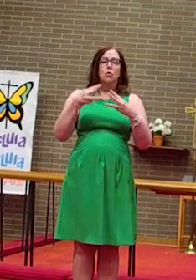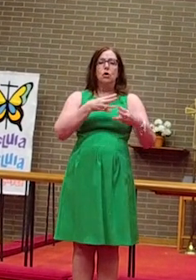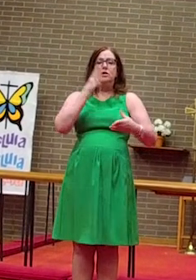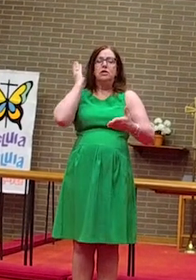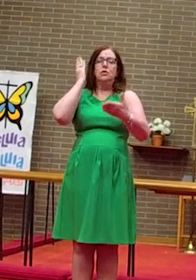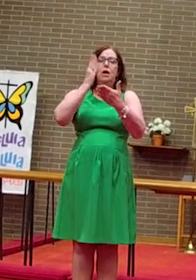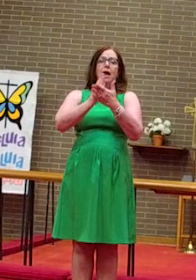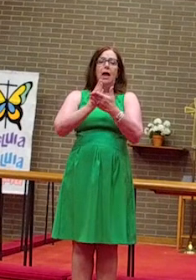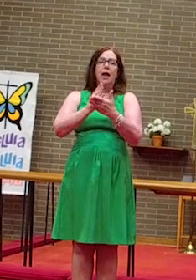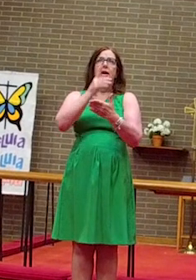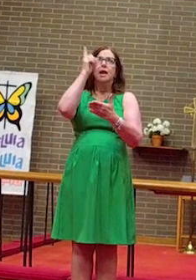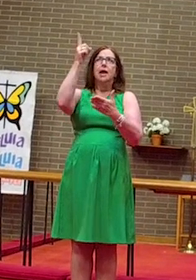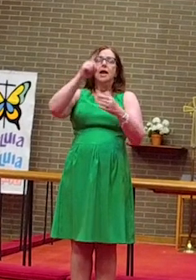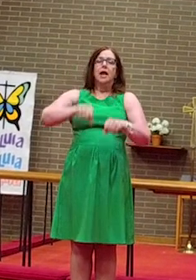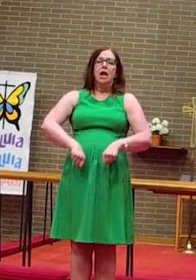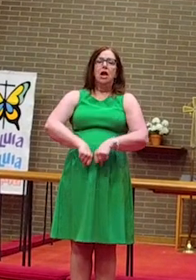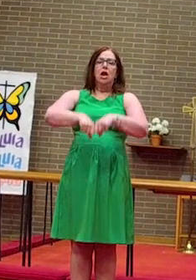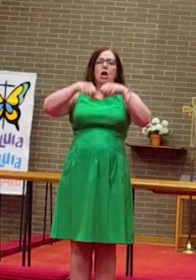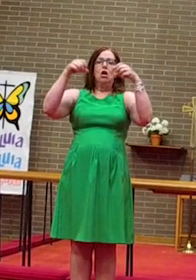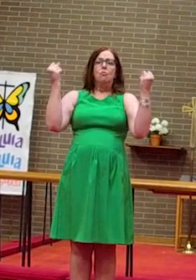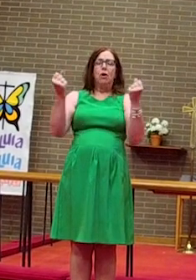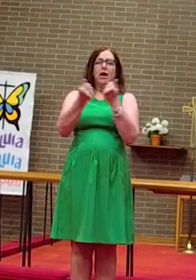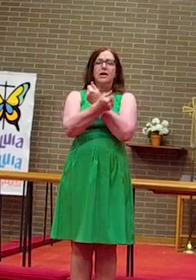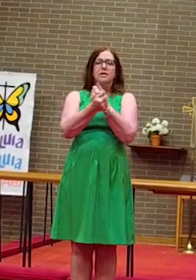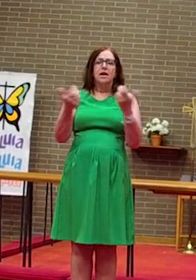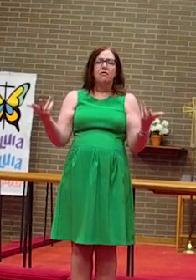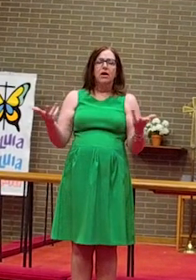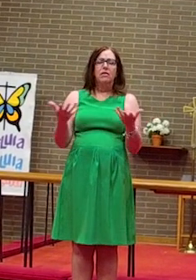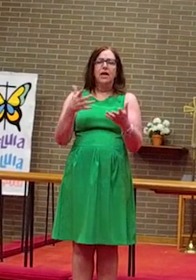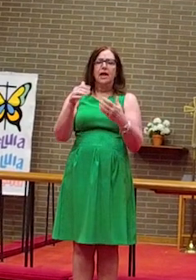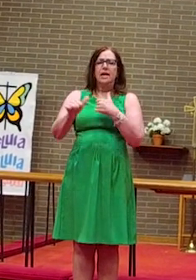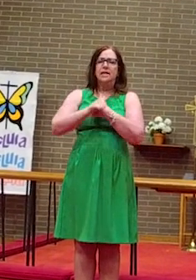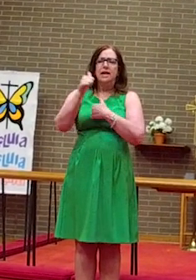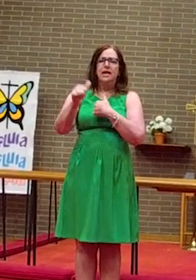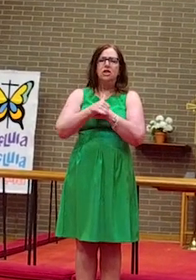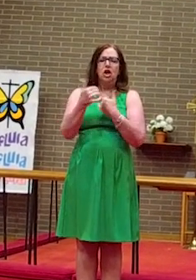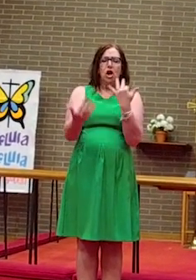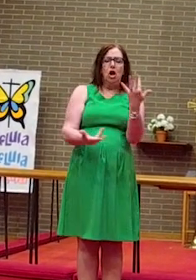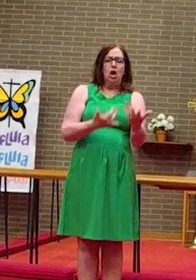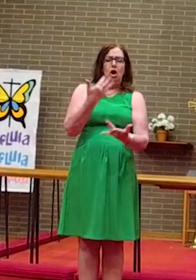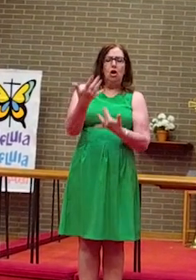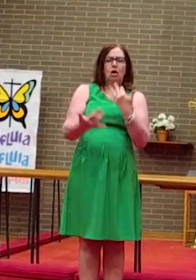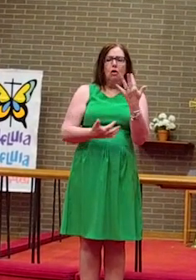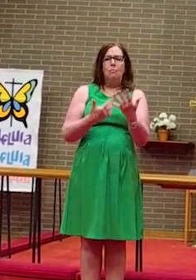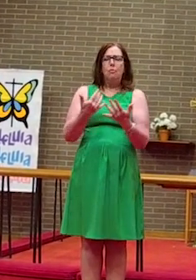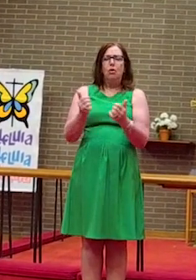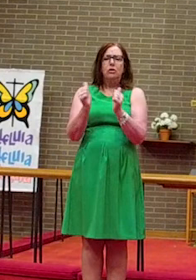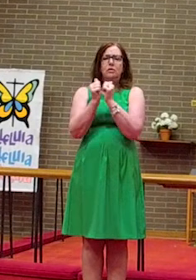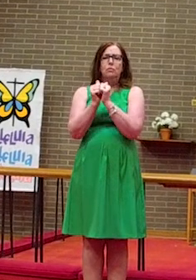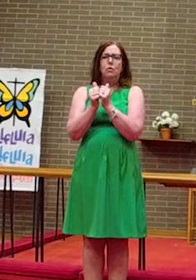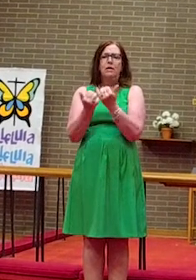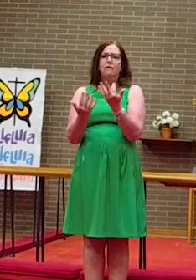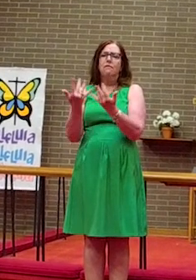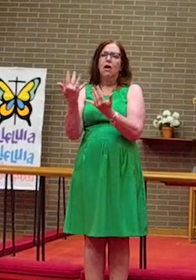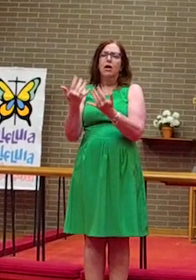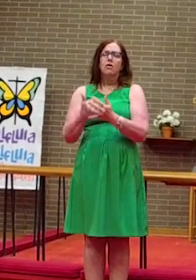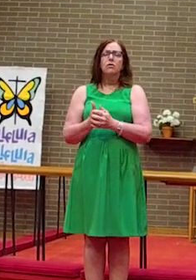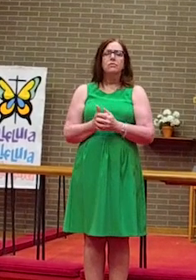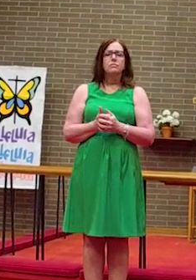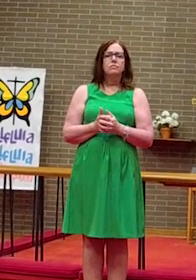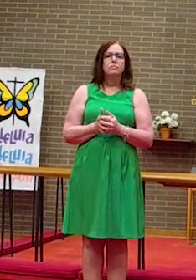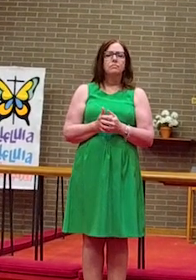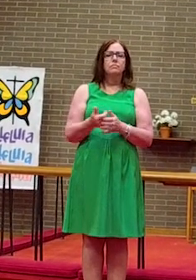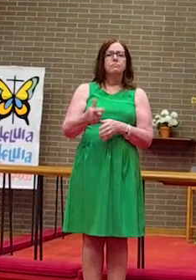earth. He breaks the bow and shatters the spear. He burns the chariots with fire.